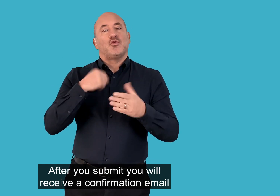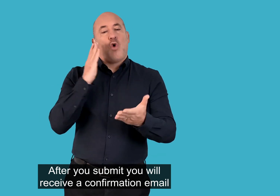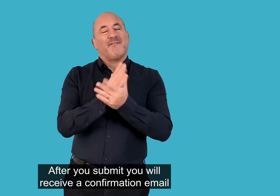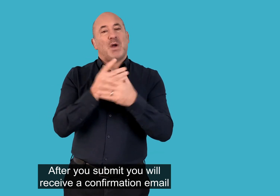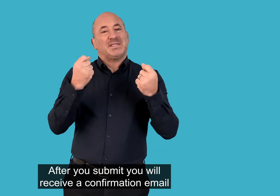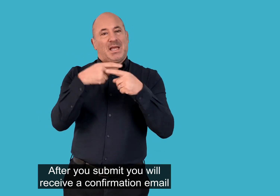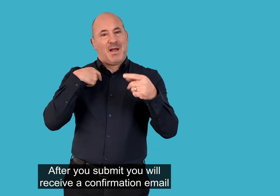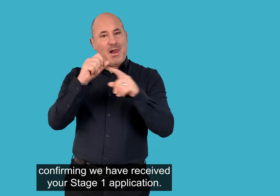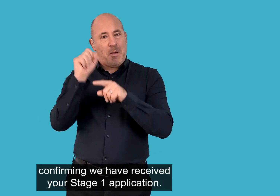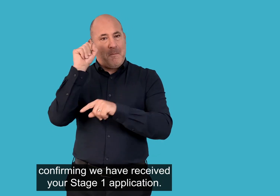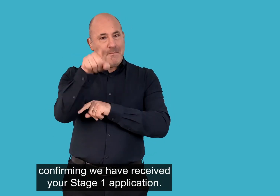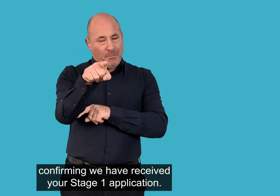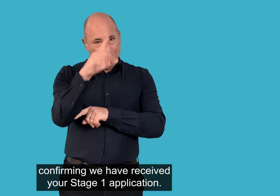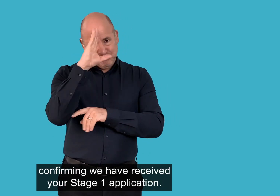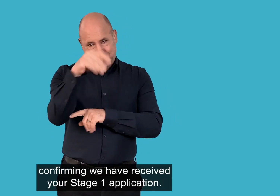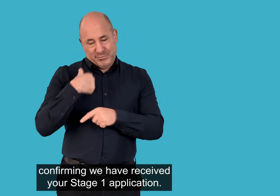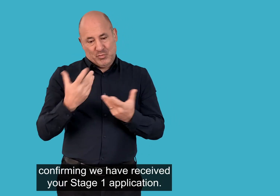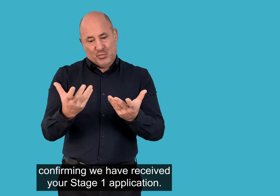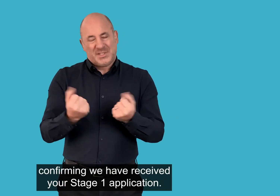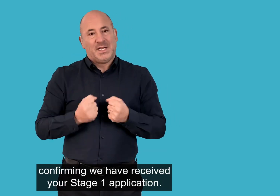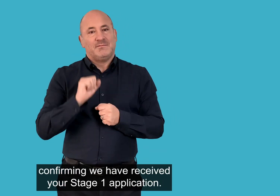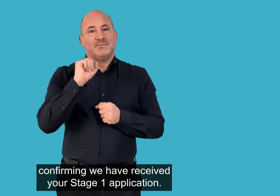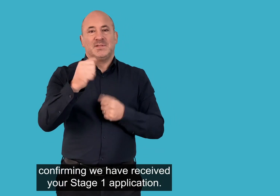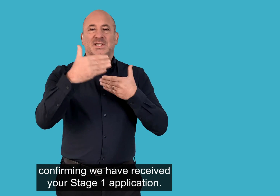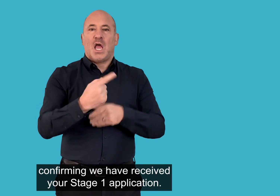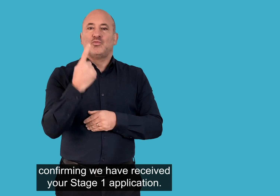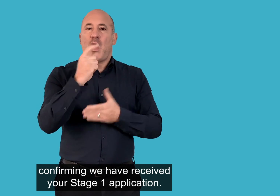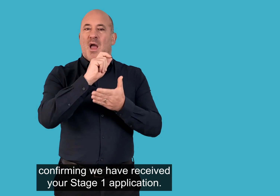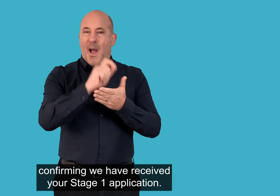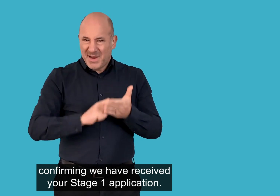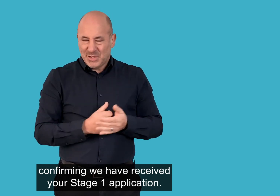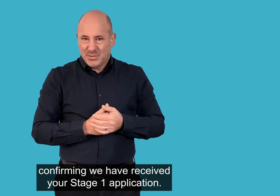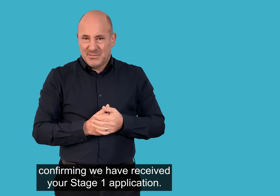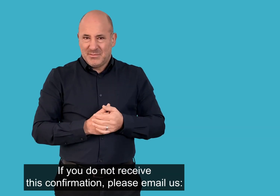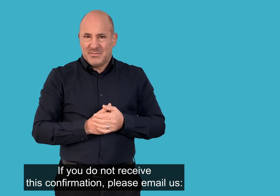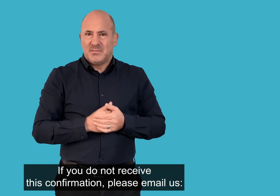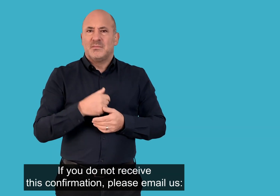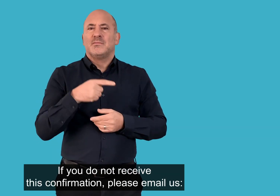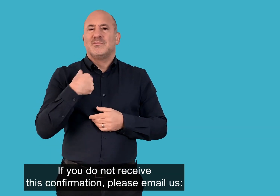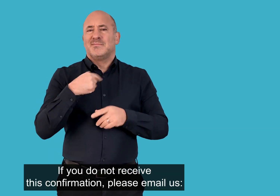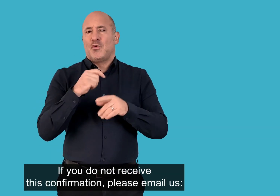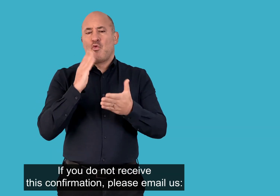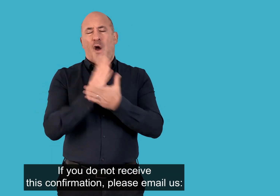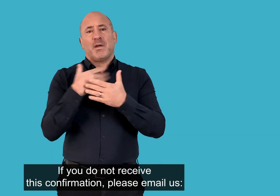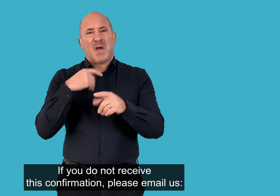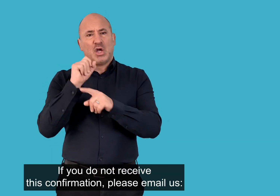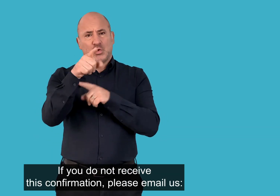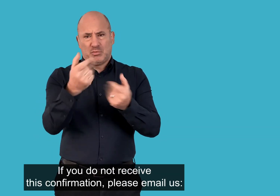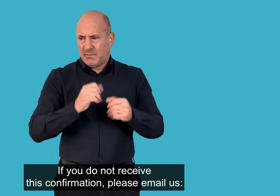confirmation email confirming we have received your Stage 1 application. If you do not receive this confirmation,